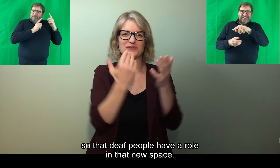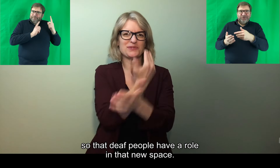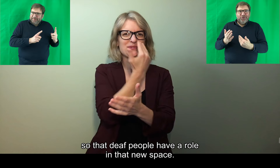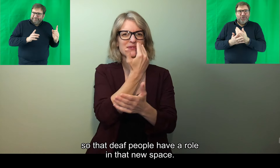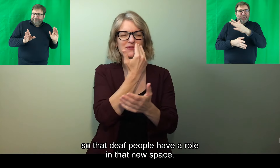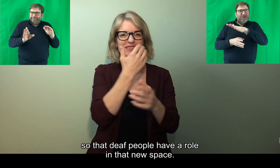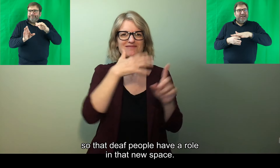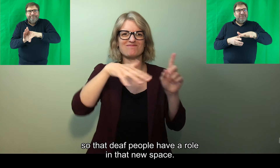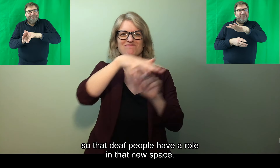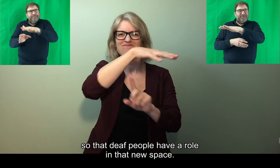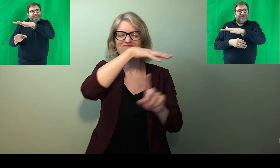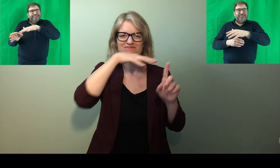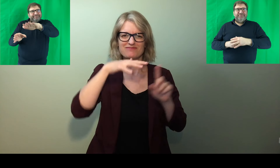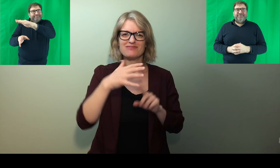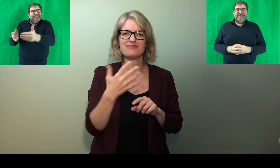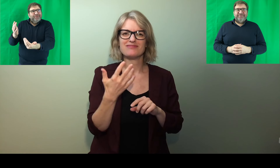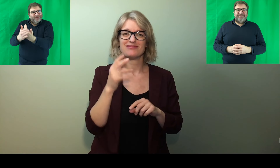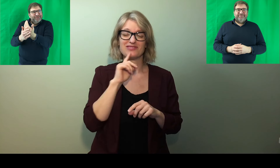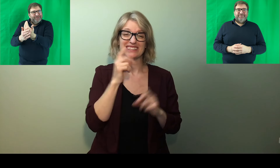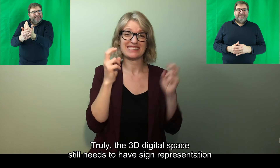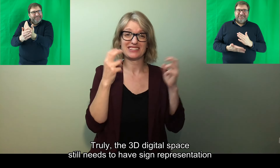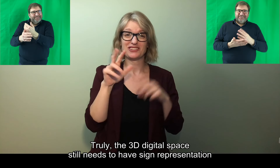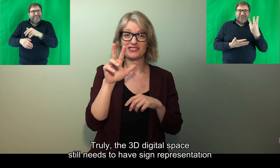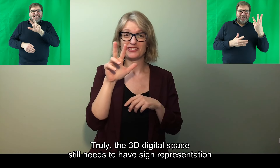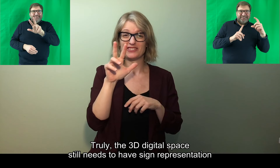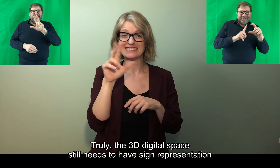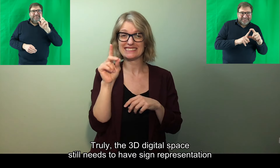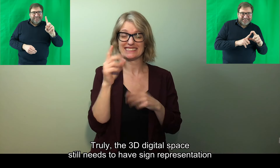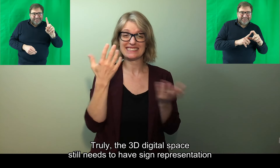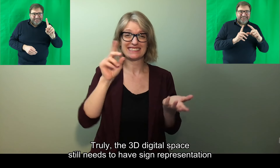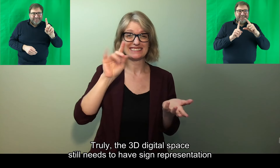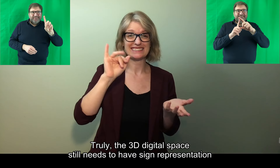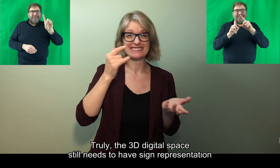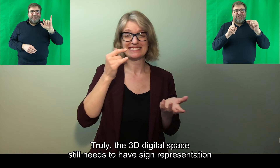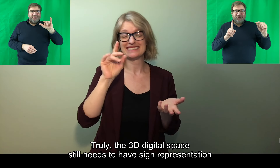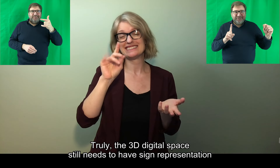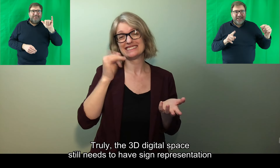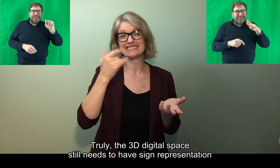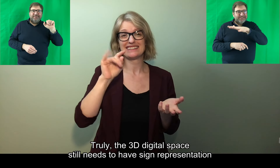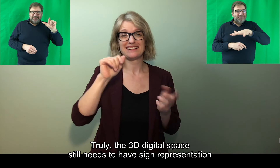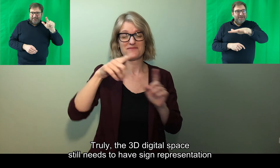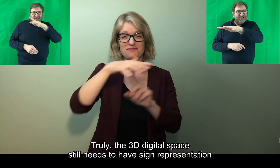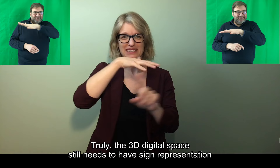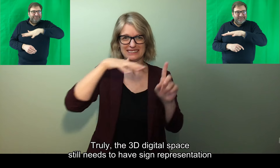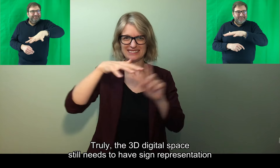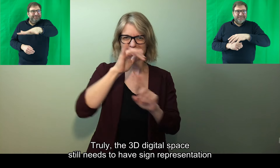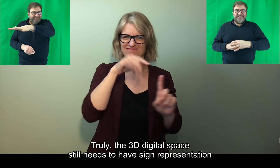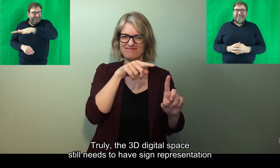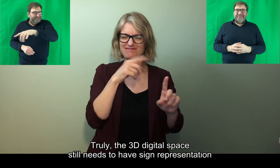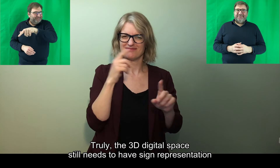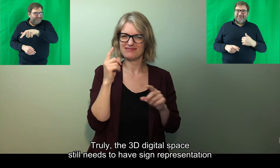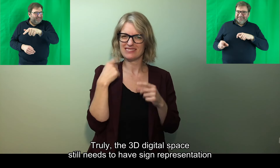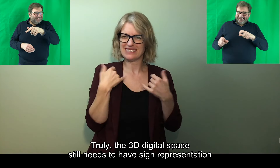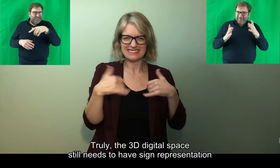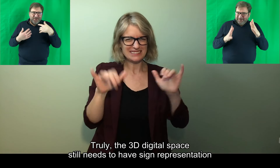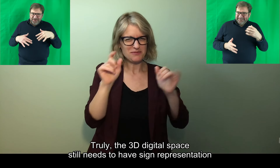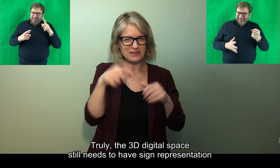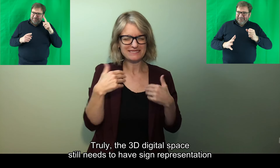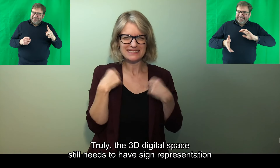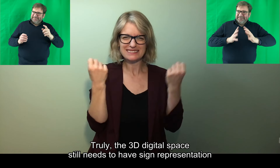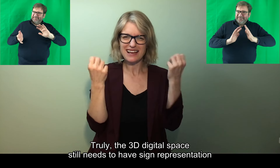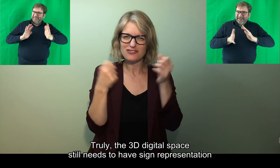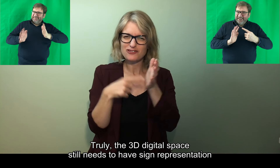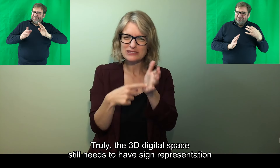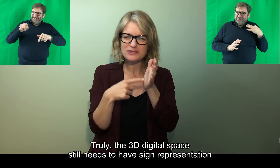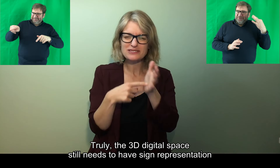role in that new space. Truly, the 3D digital space still needs